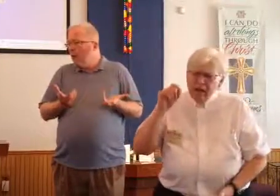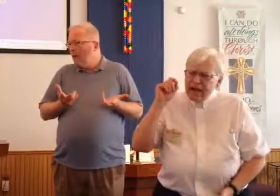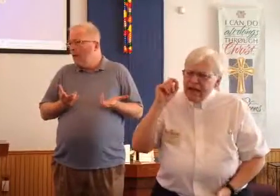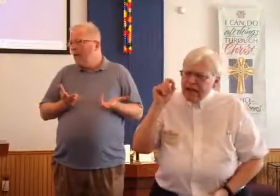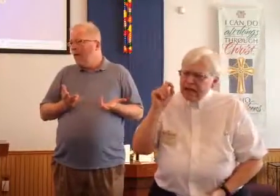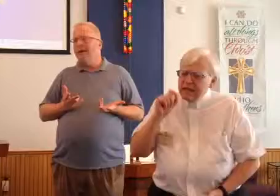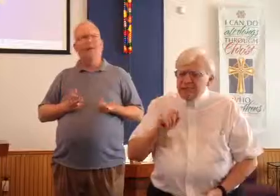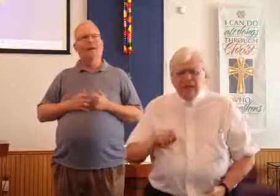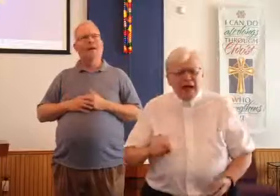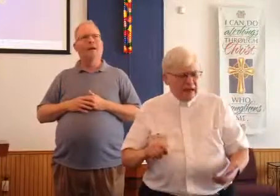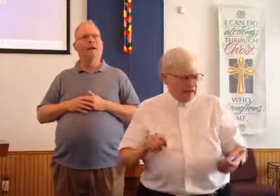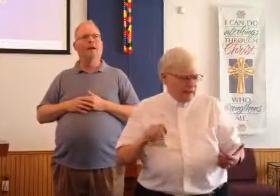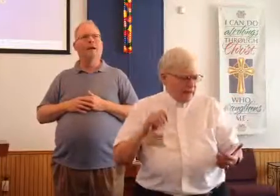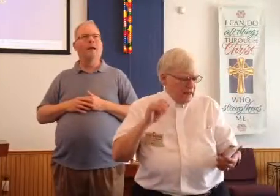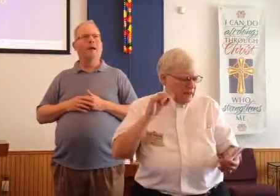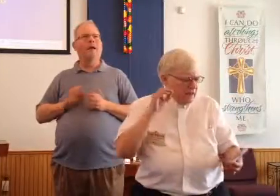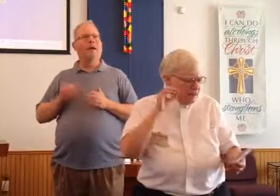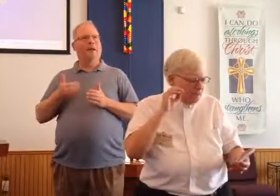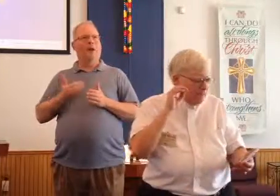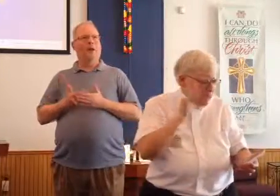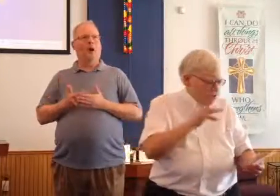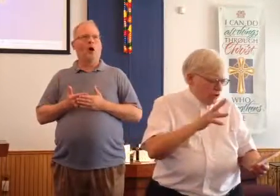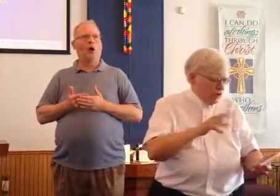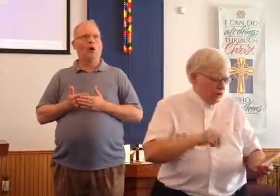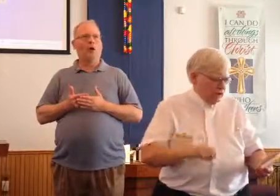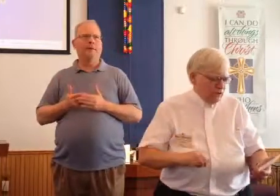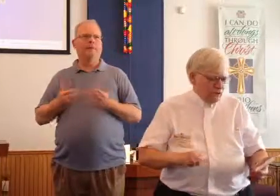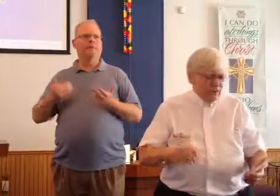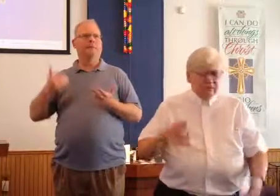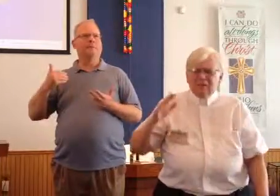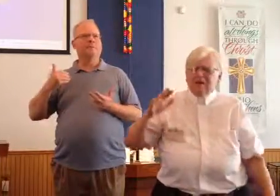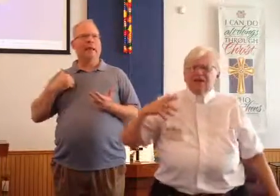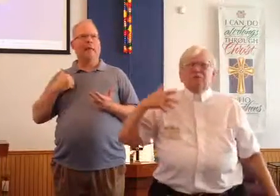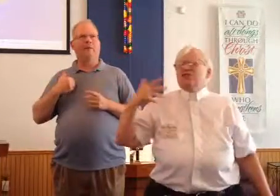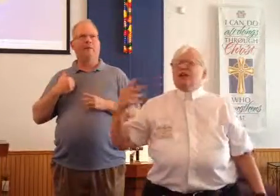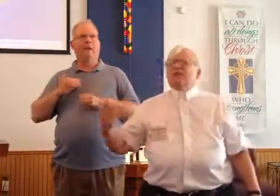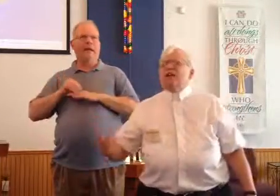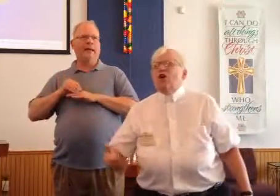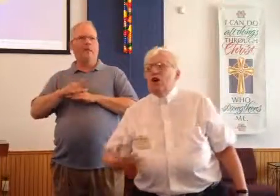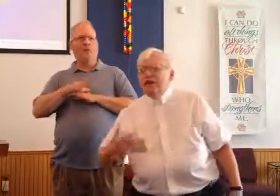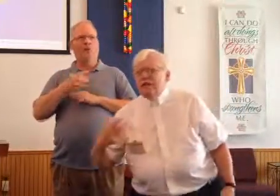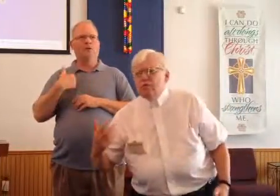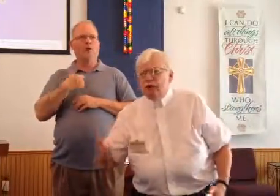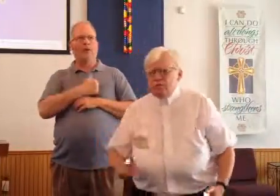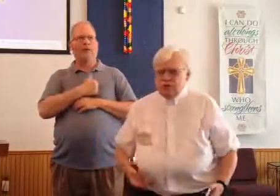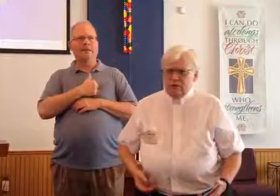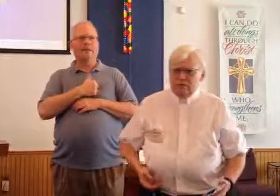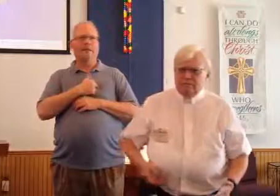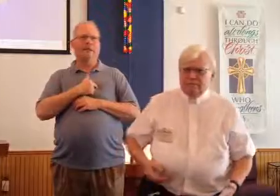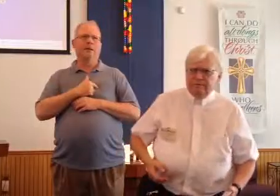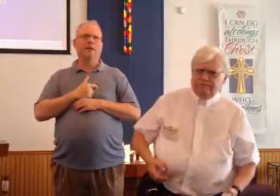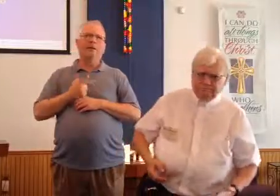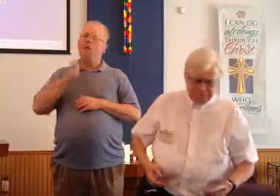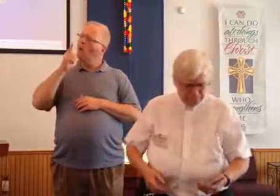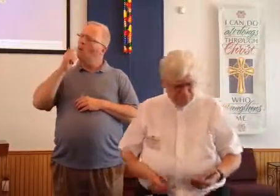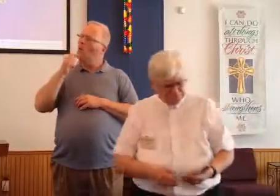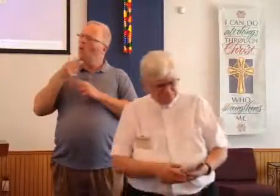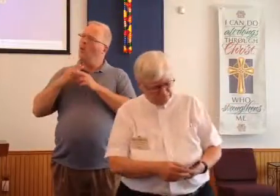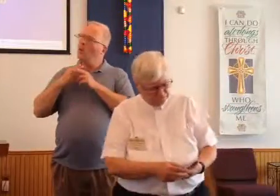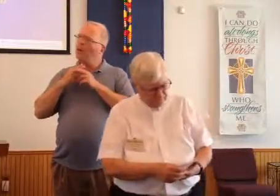They all had an impact on the major characters that we generally call our heroes.